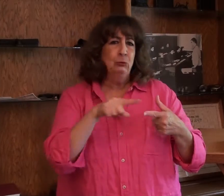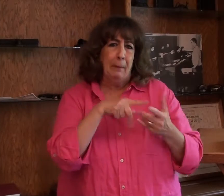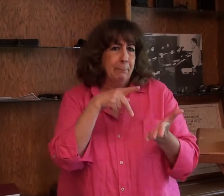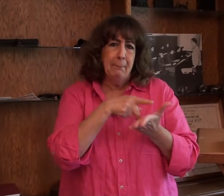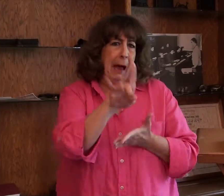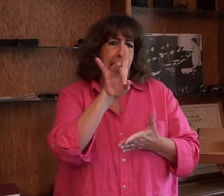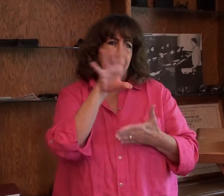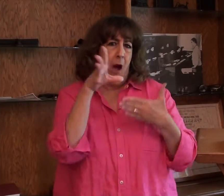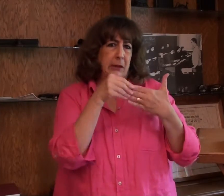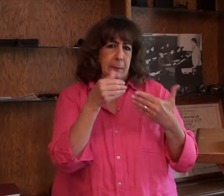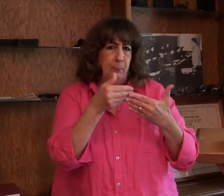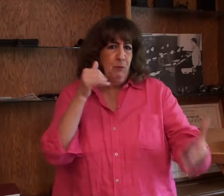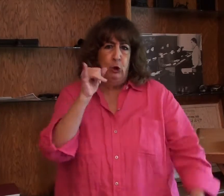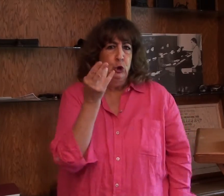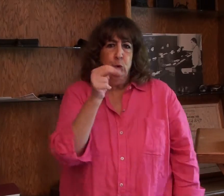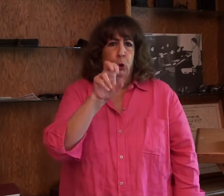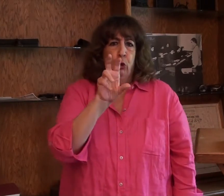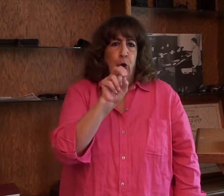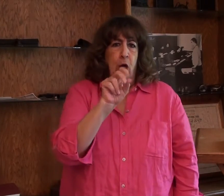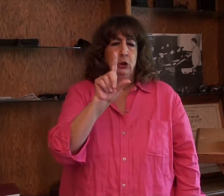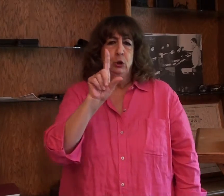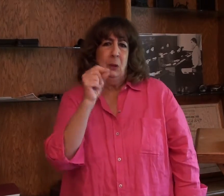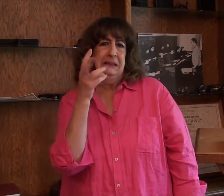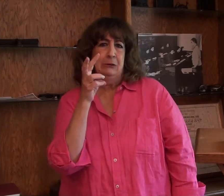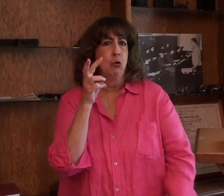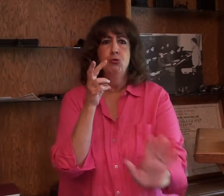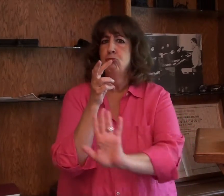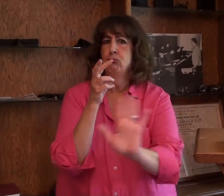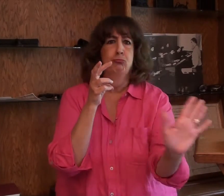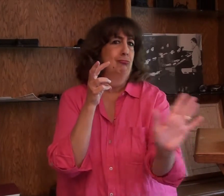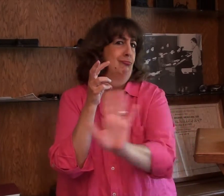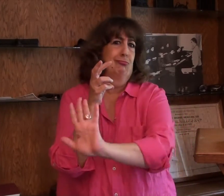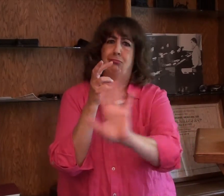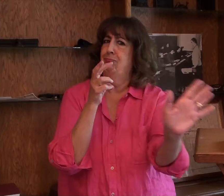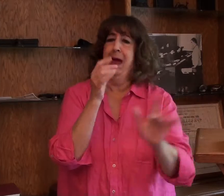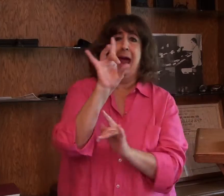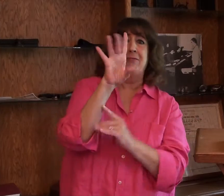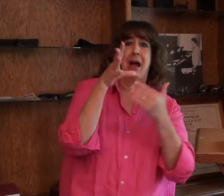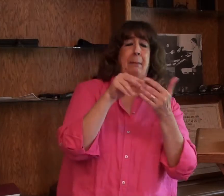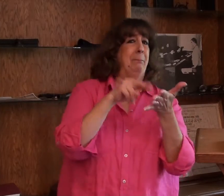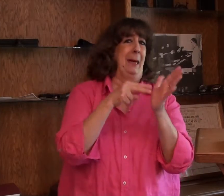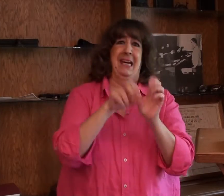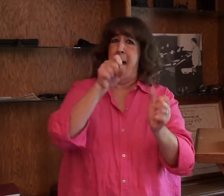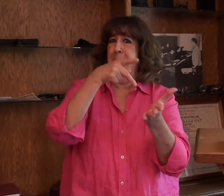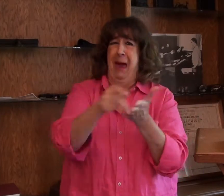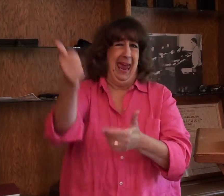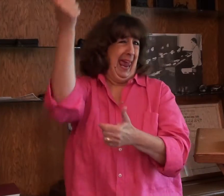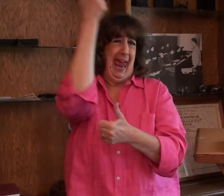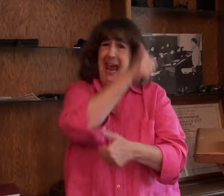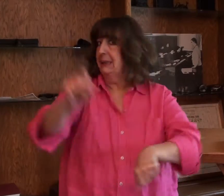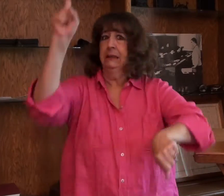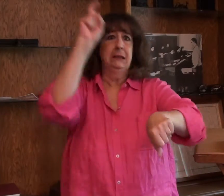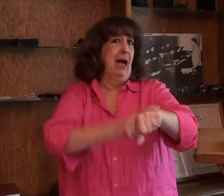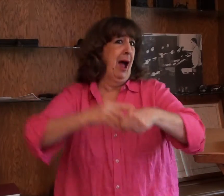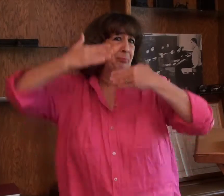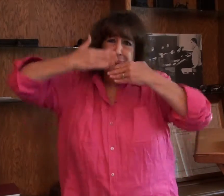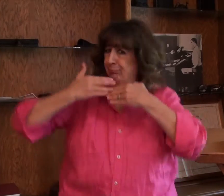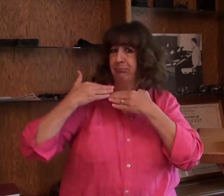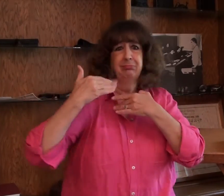ticket. But don't worry, you don't have to pay your ticket now. The $85 can be paid anytime from